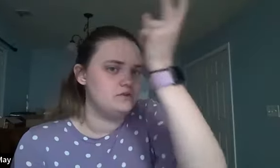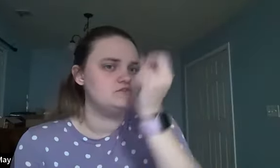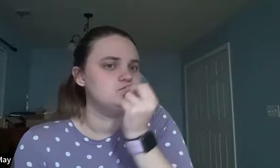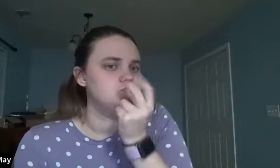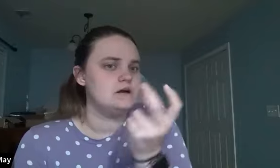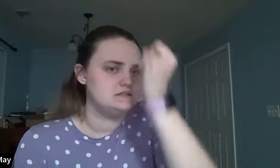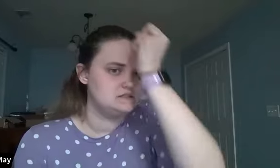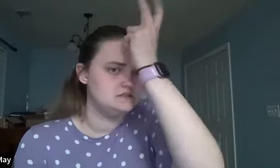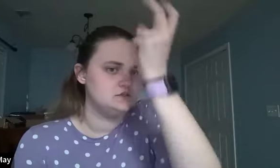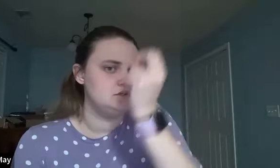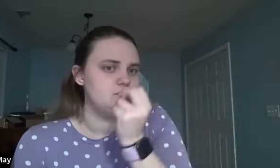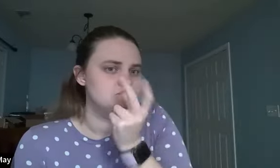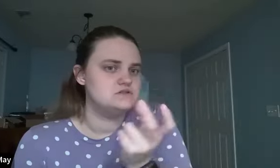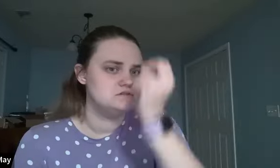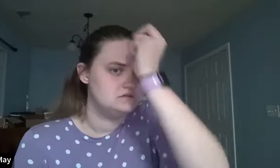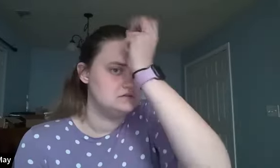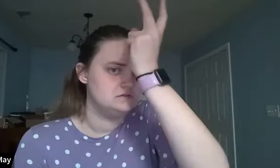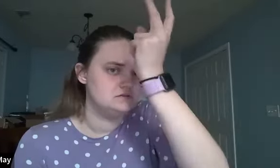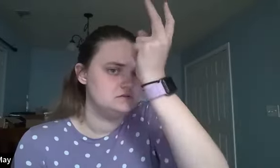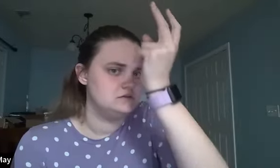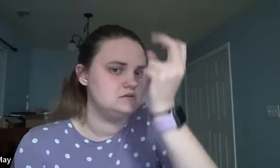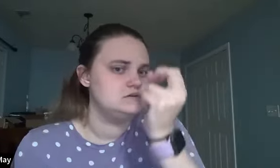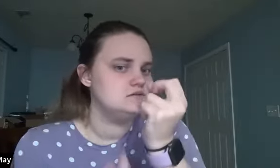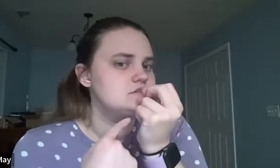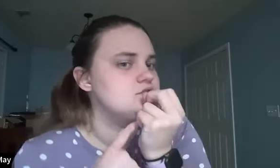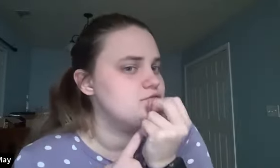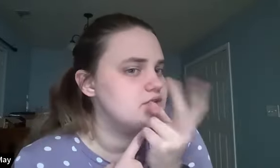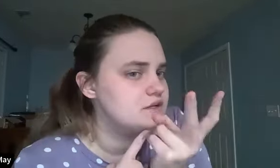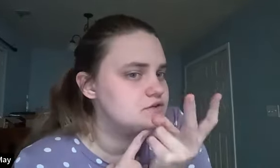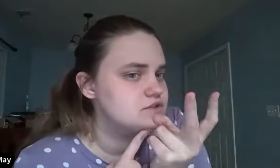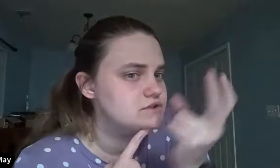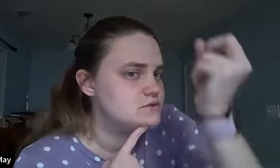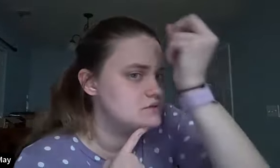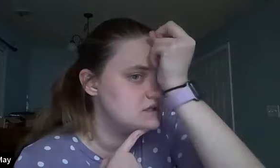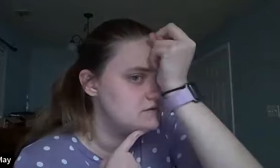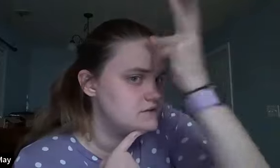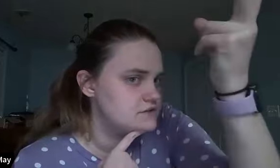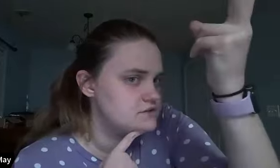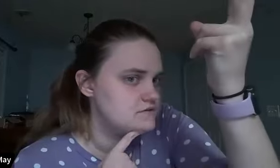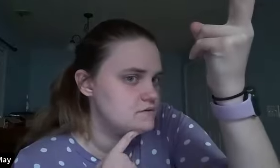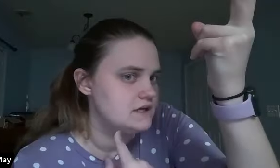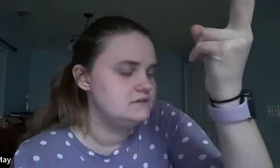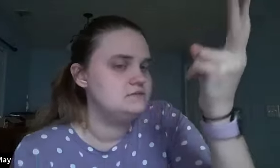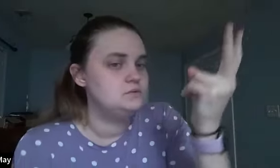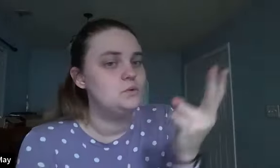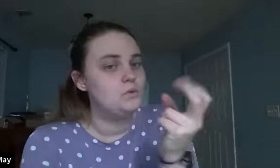it twice. Goat. So you flick your 2, then you flick your 2 on your forehead, or you